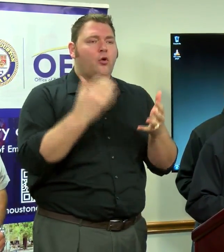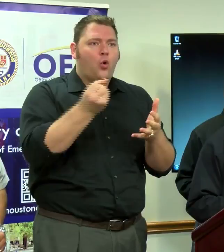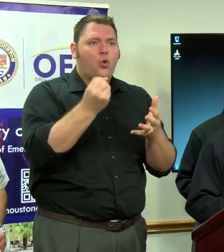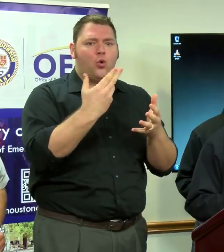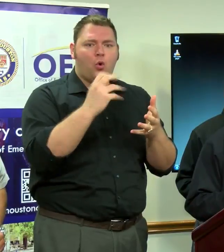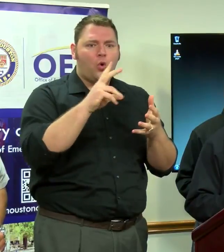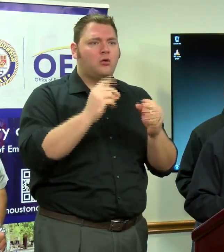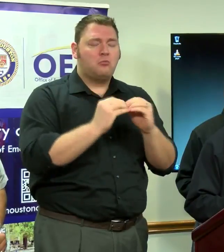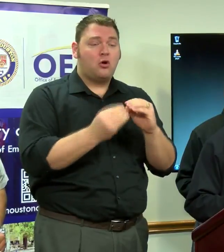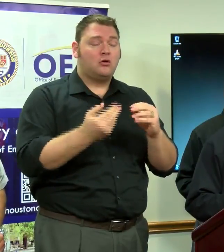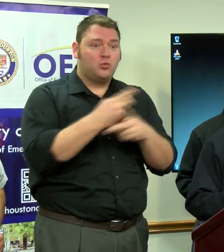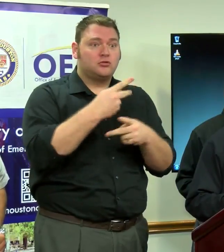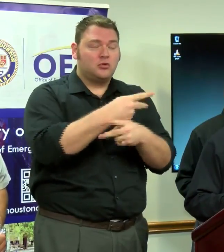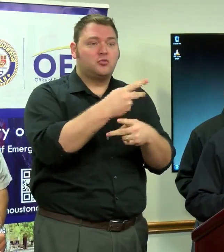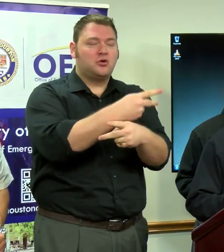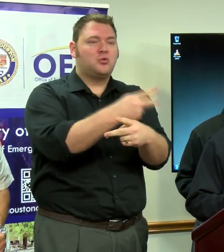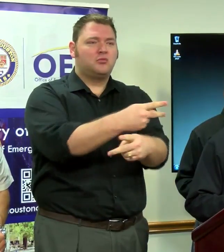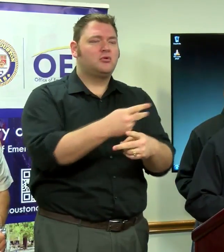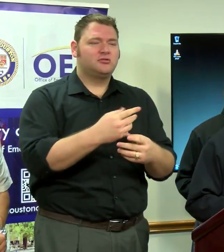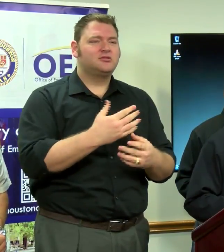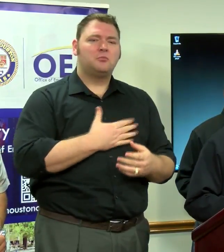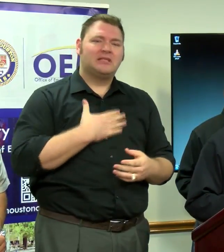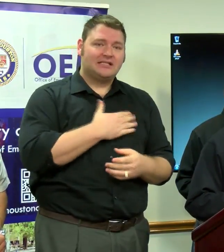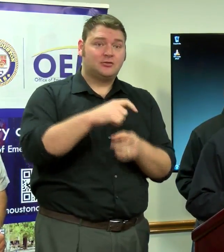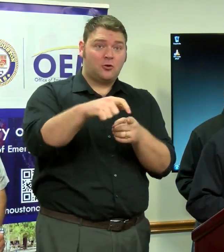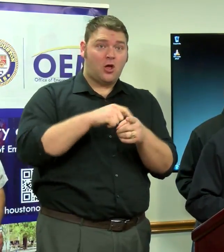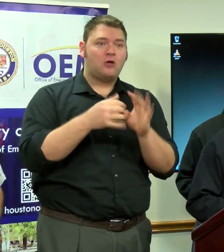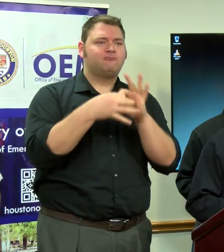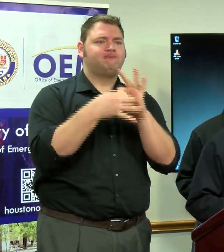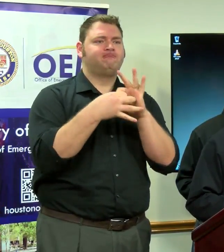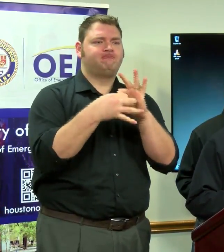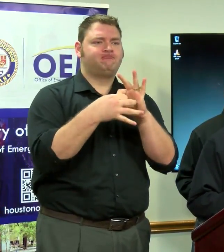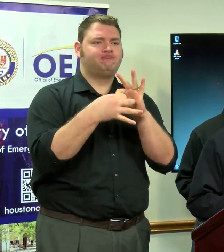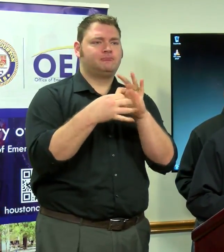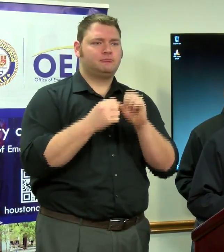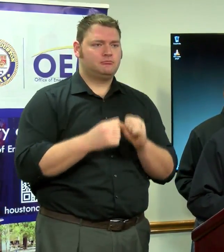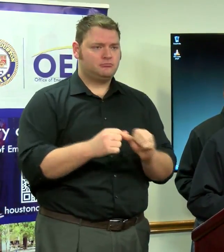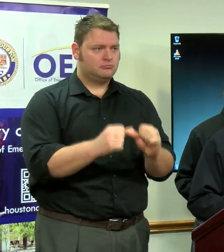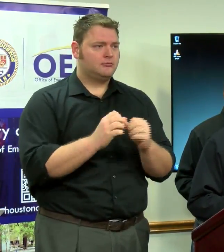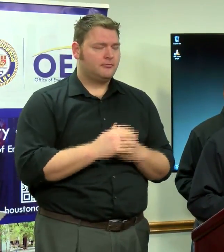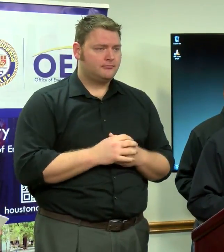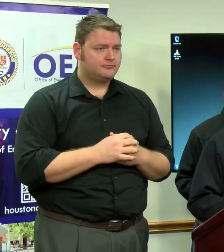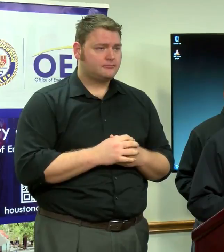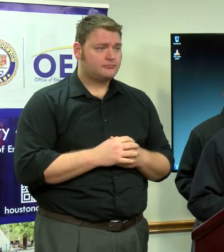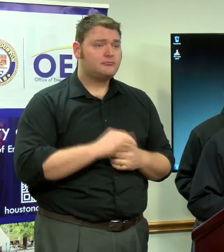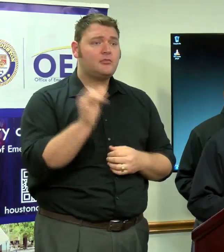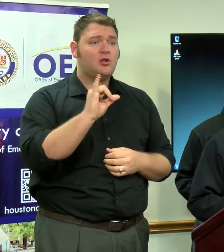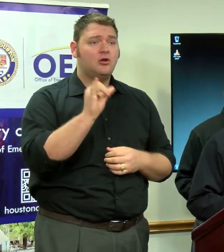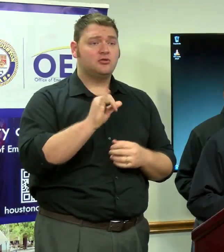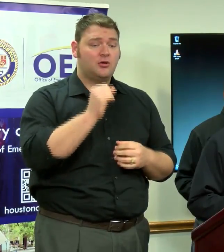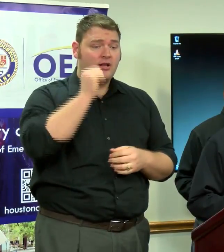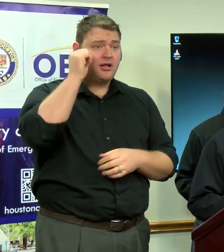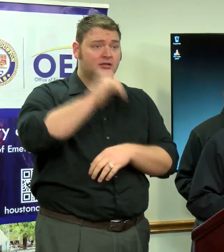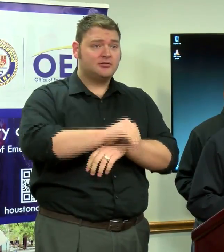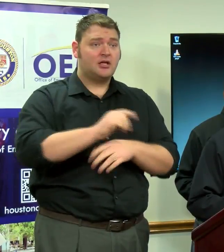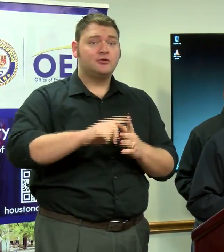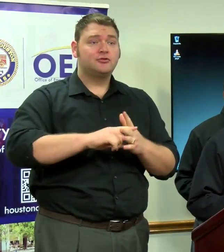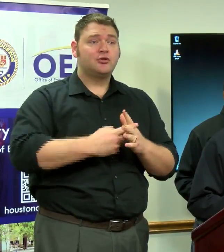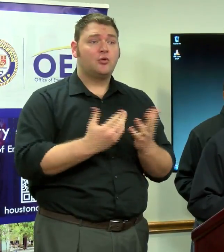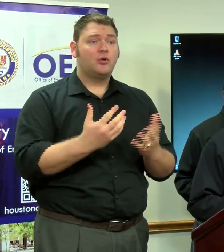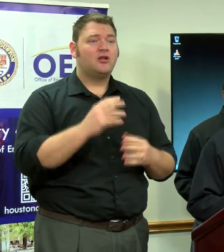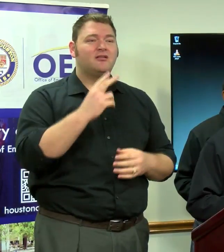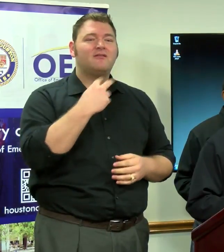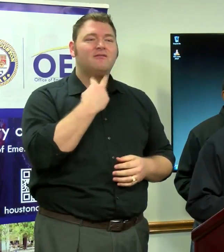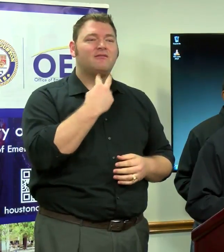whole about numbers of people that we can't get to. So stay on the line. What we've also initiated last night is what's a